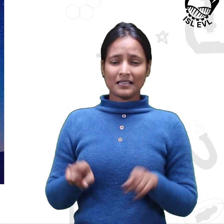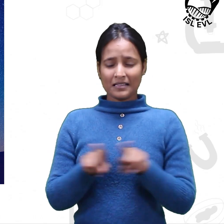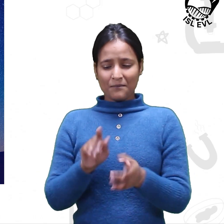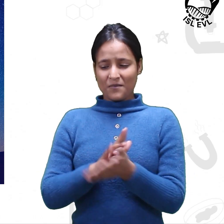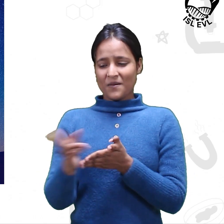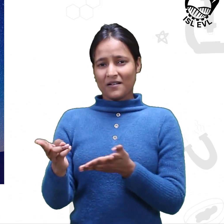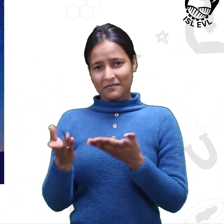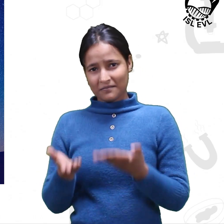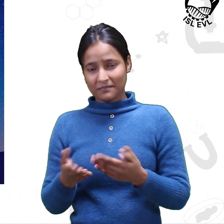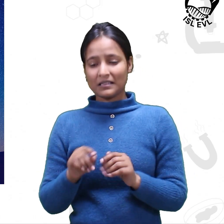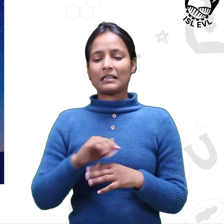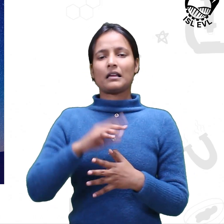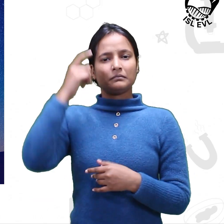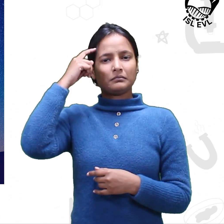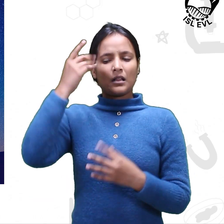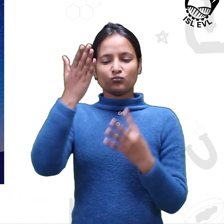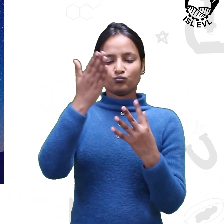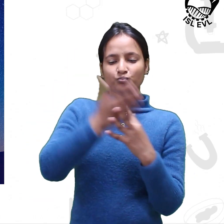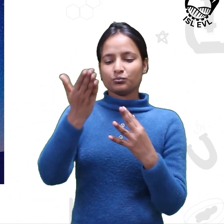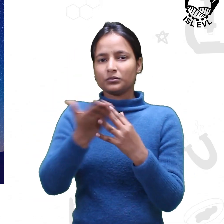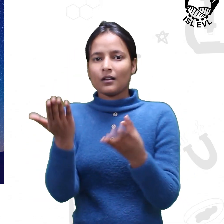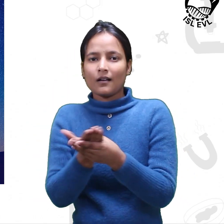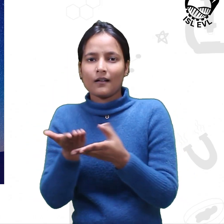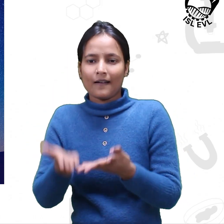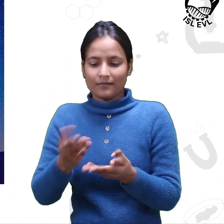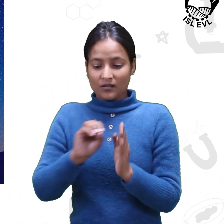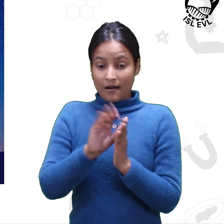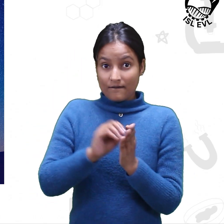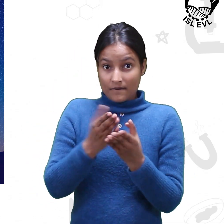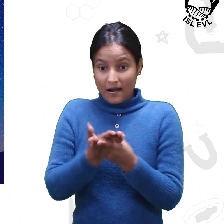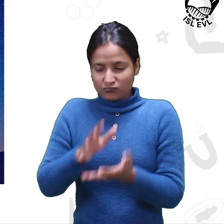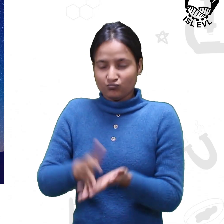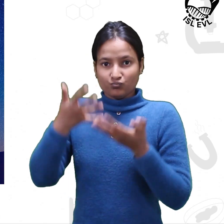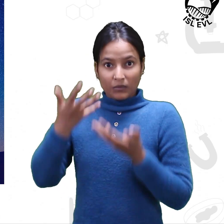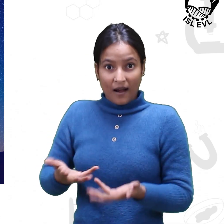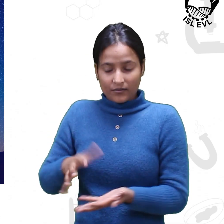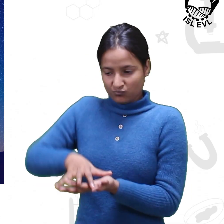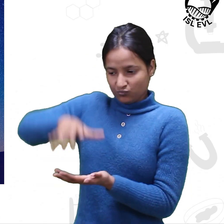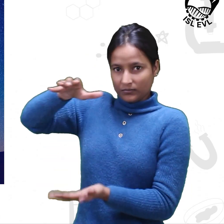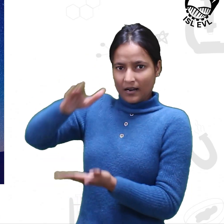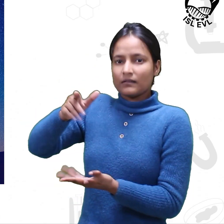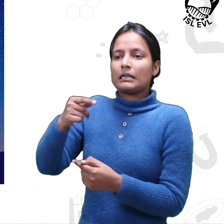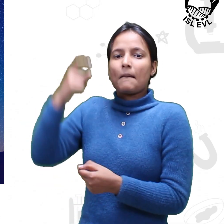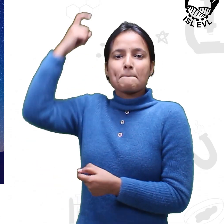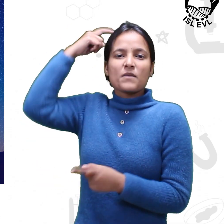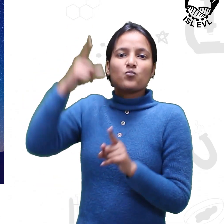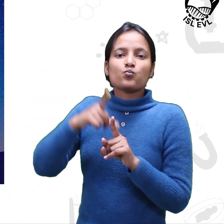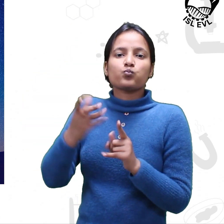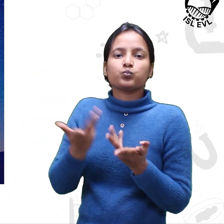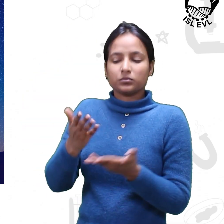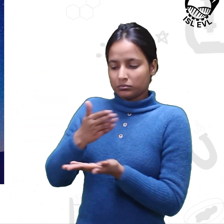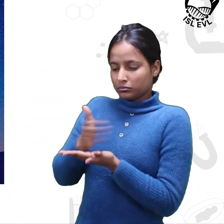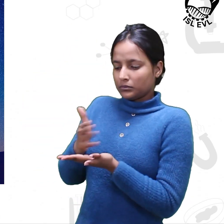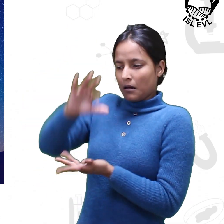our brain is shuffling information. It's cleaning up the day's information overload. It puts the necessary stuff on the